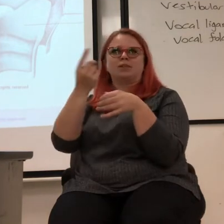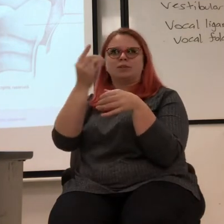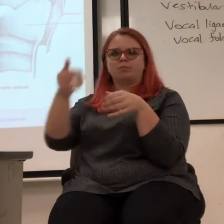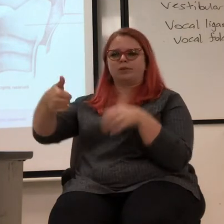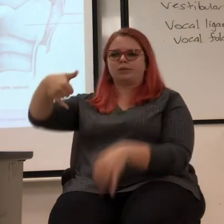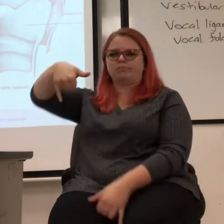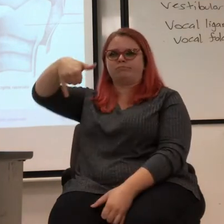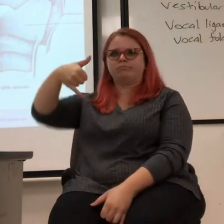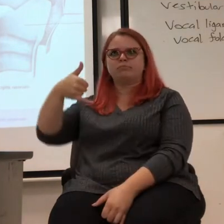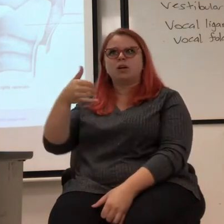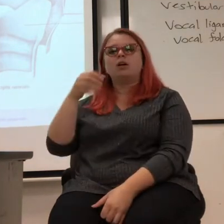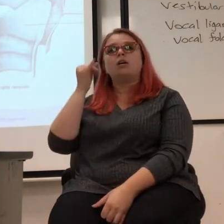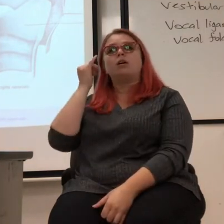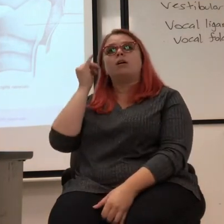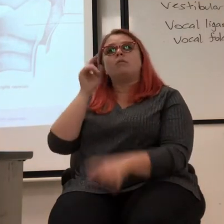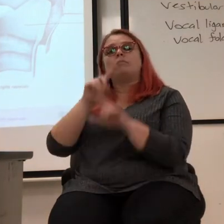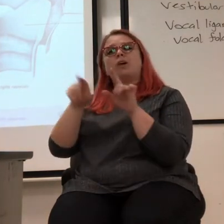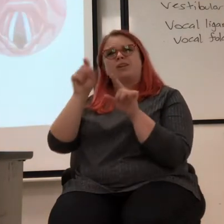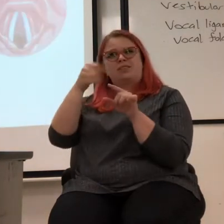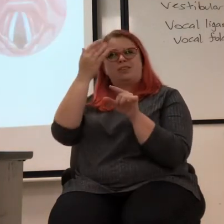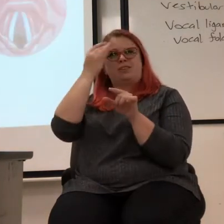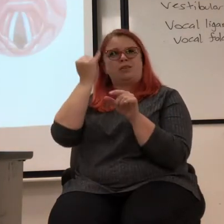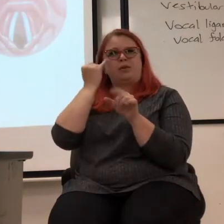about them is it's attached to the vocal cord.